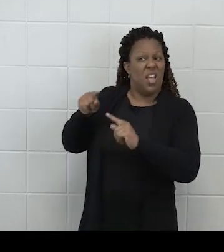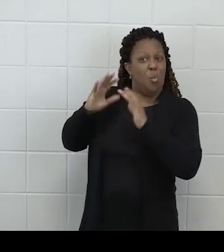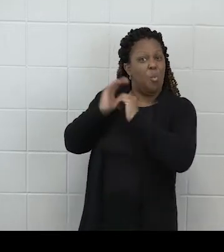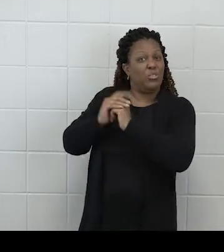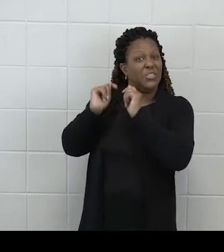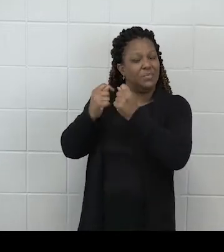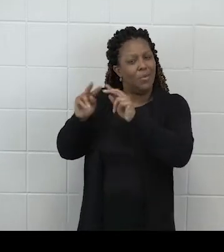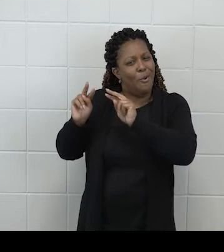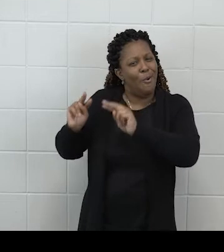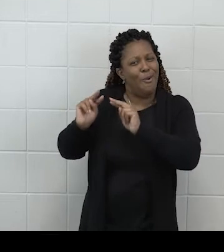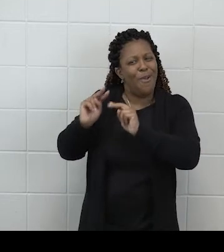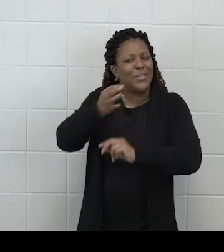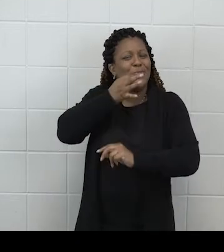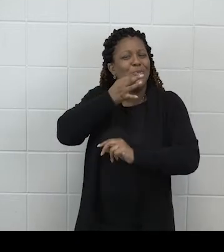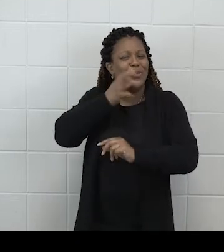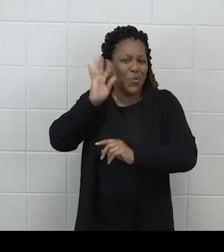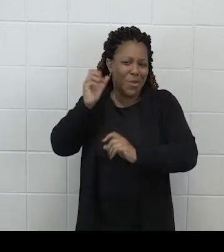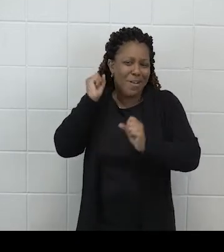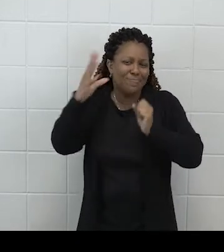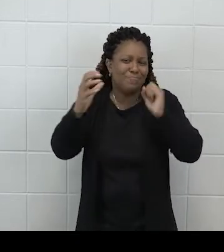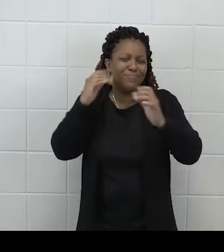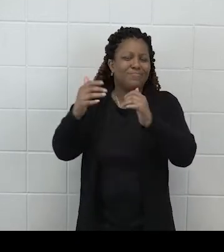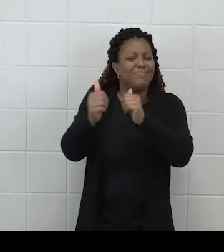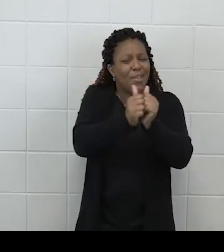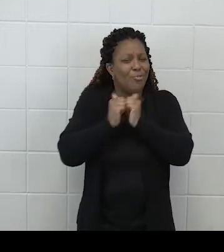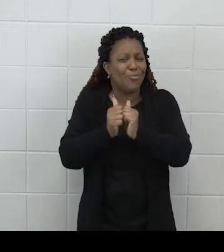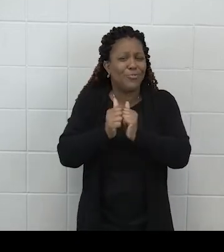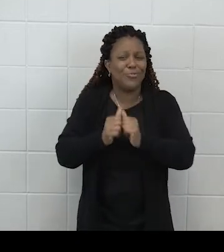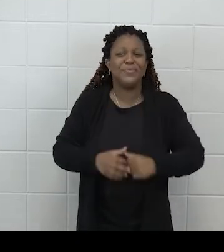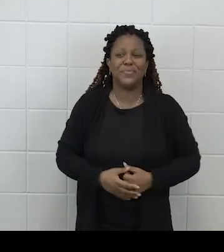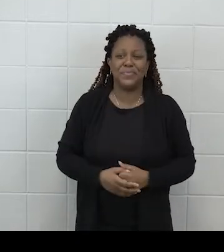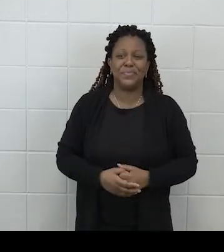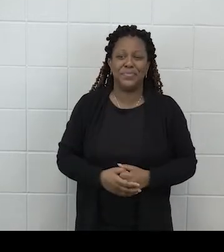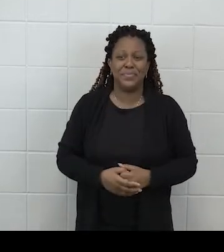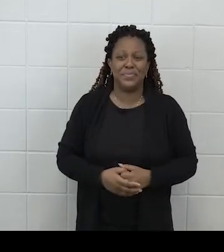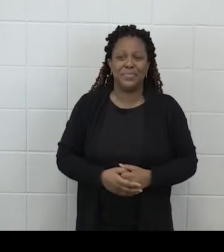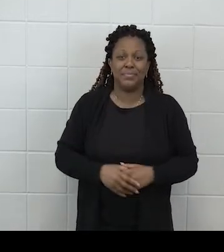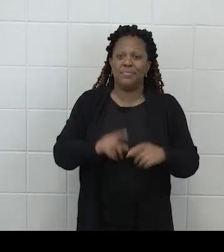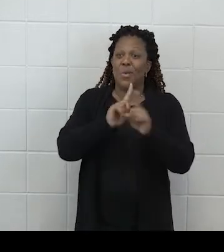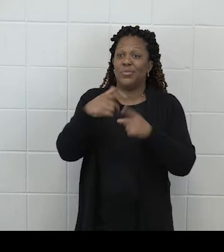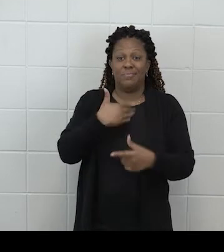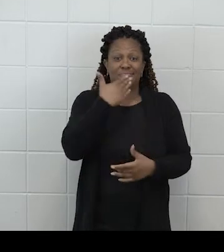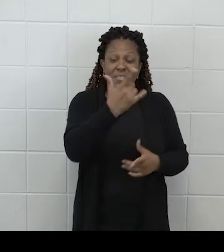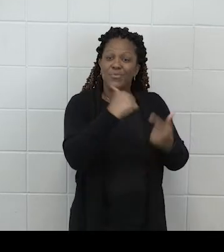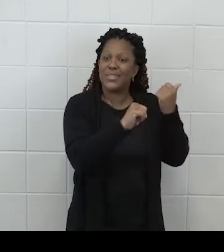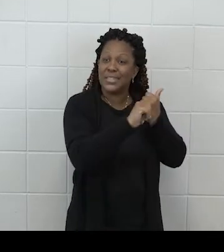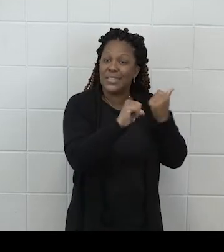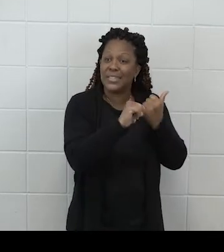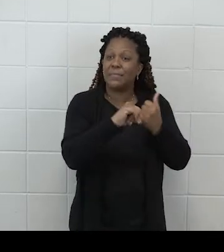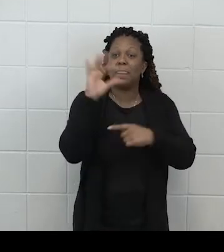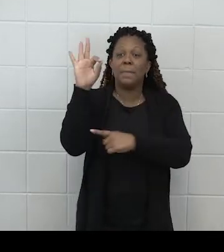join them in congregational song. We also thank our assisting ministers, Pastor Deanna